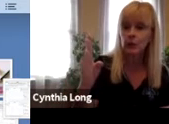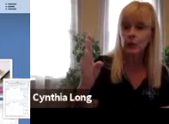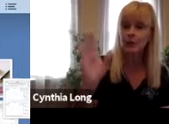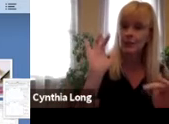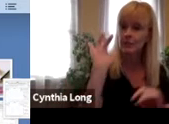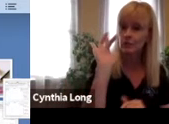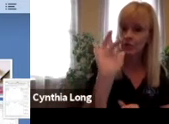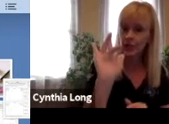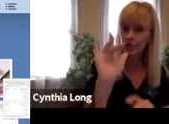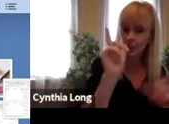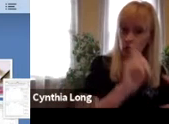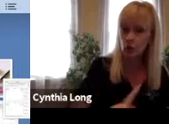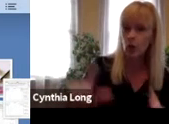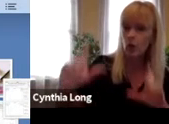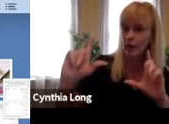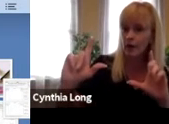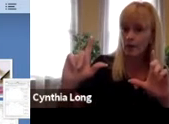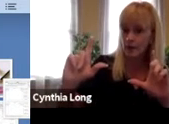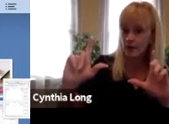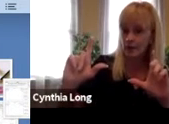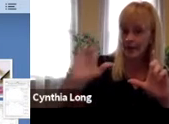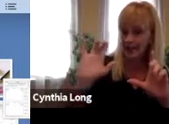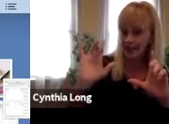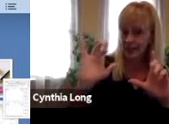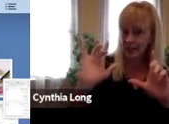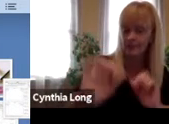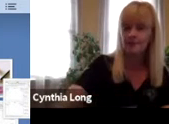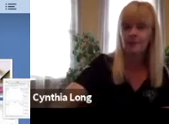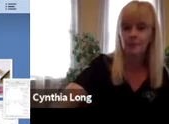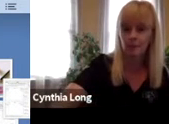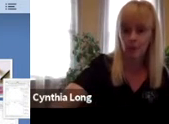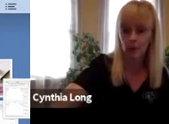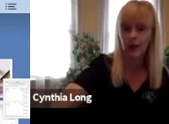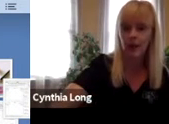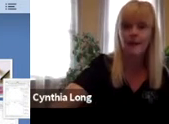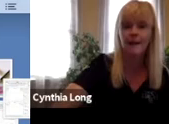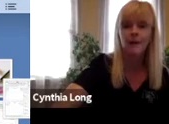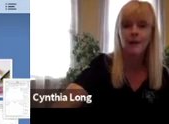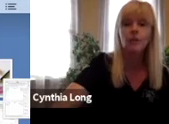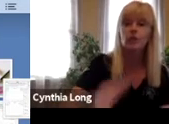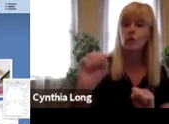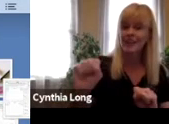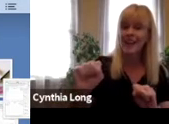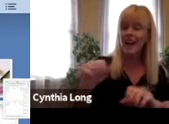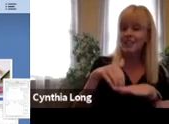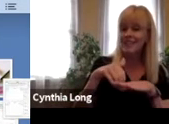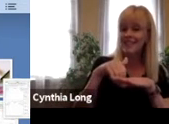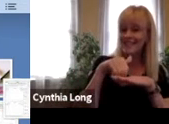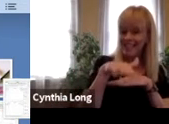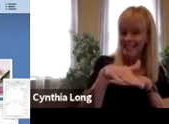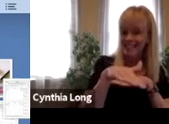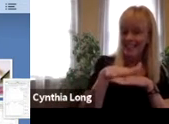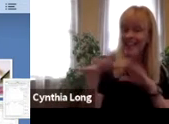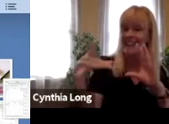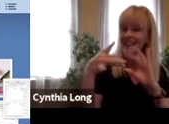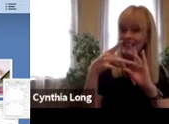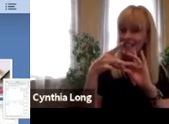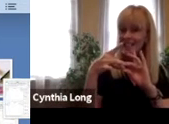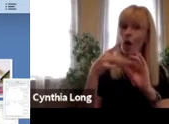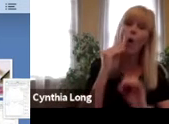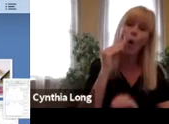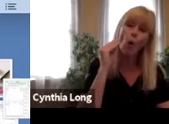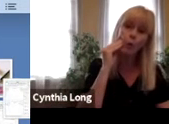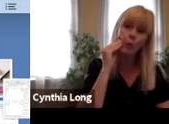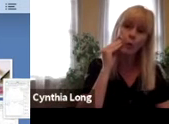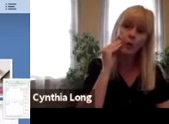everything blue means if you touch it, you'll go right over there to that link. Okay? So you can actually send